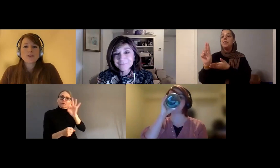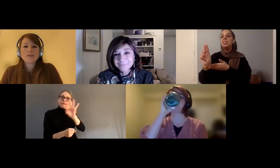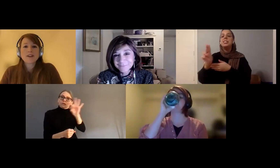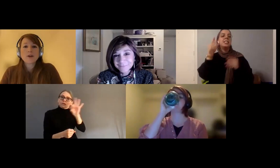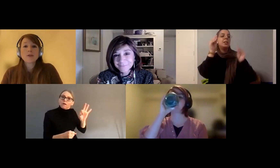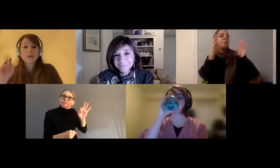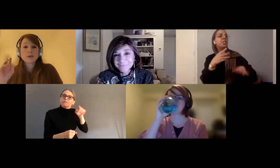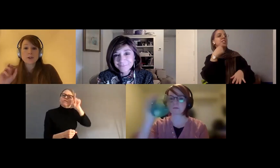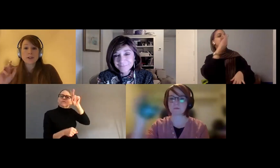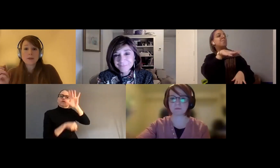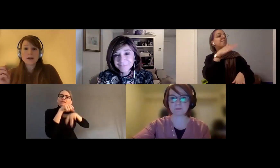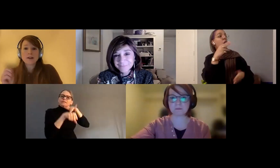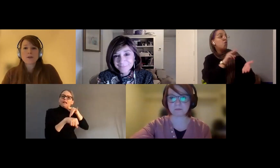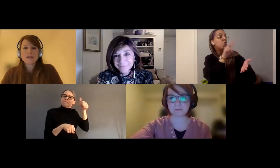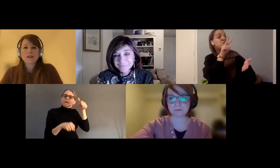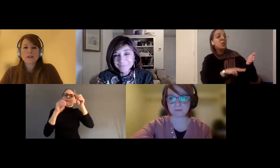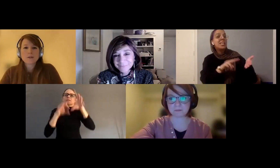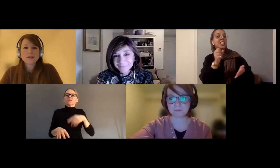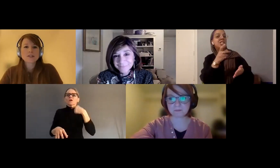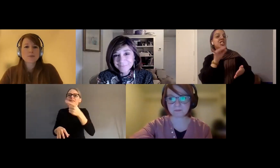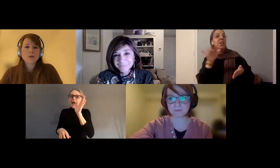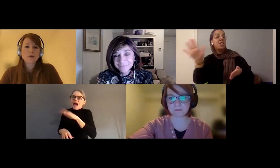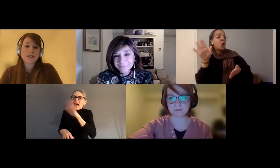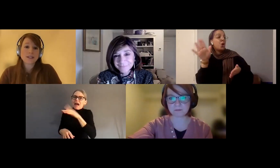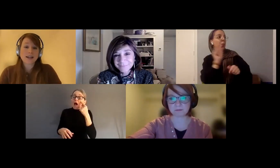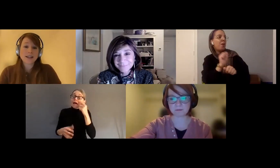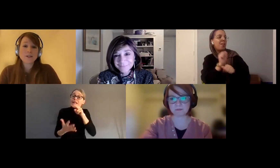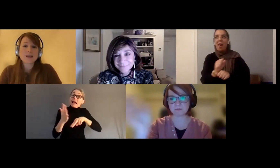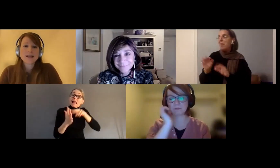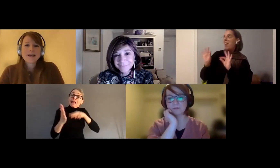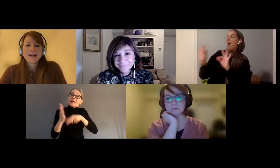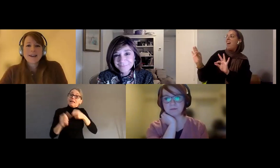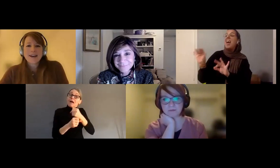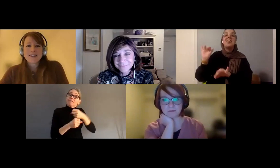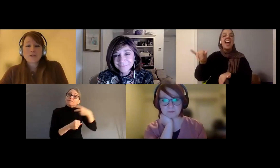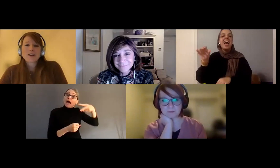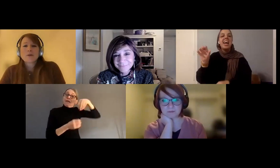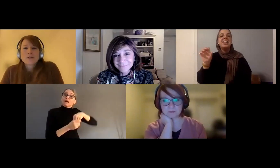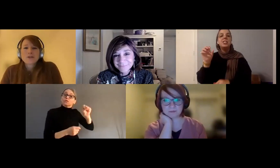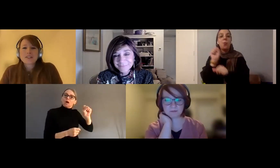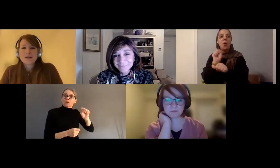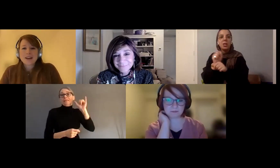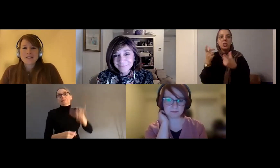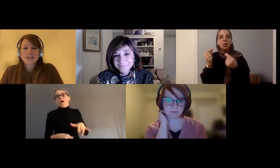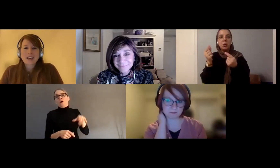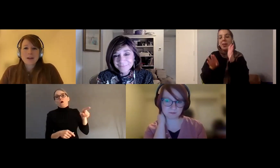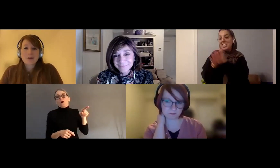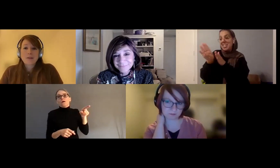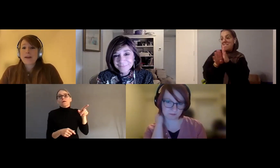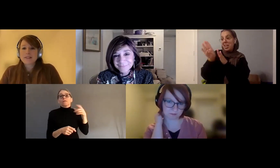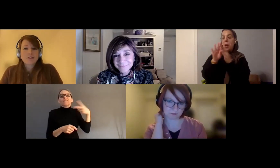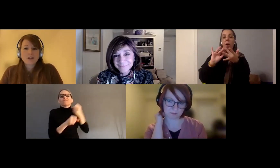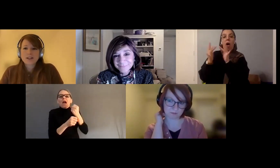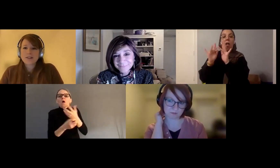we tried to develop a virtual seminar with media theorists, programmers, and designers. And of course, our virtual seminar at this time had